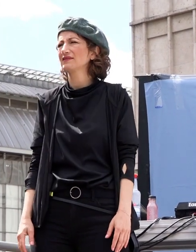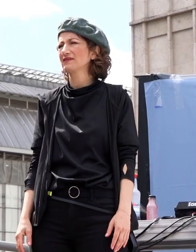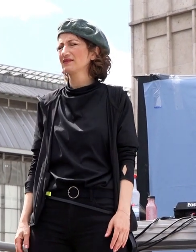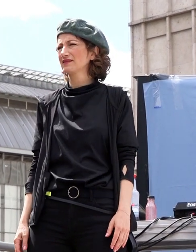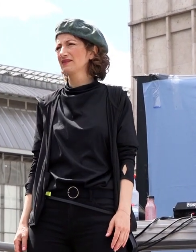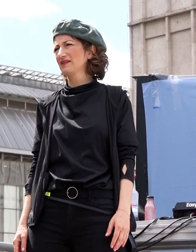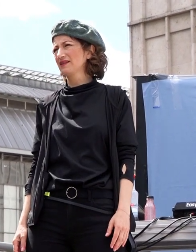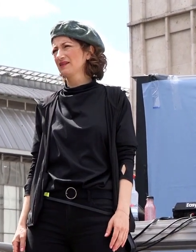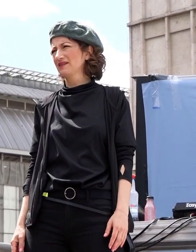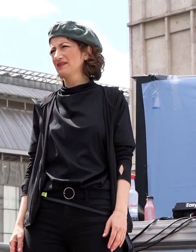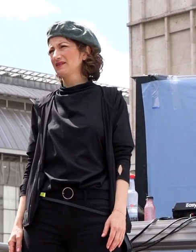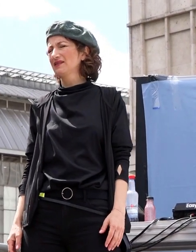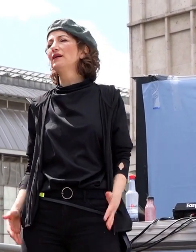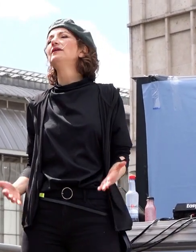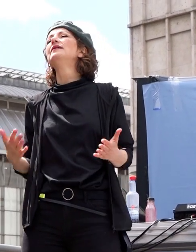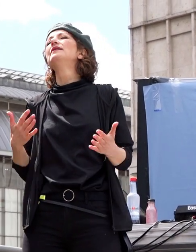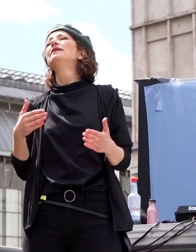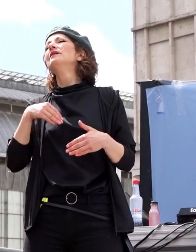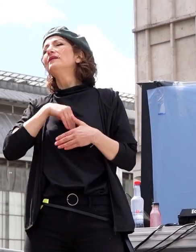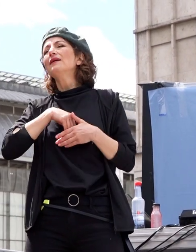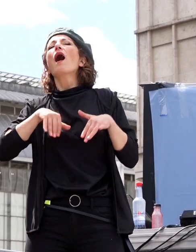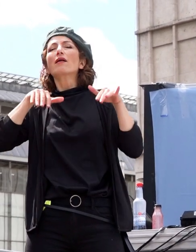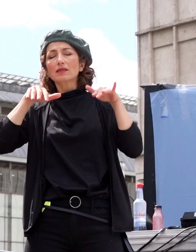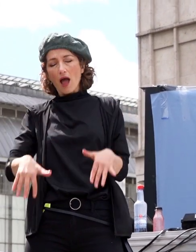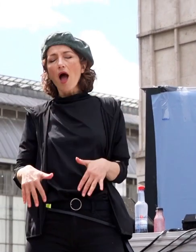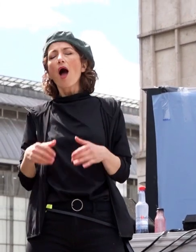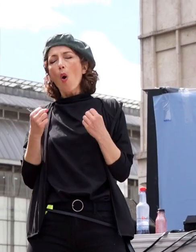What is our hope?